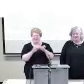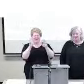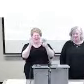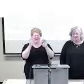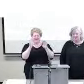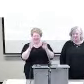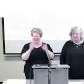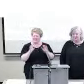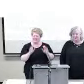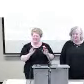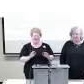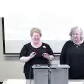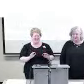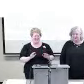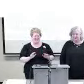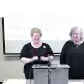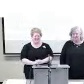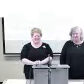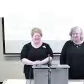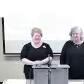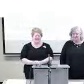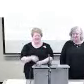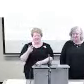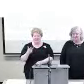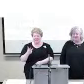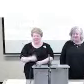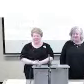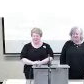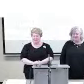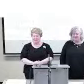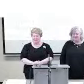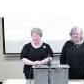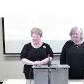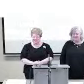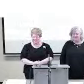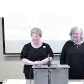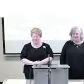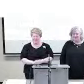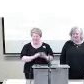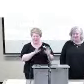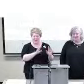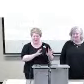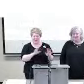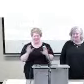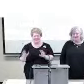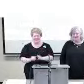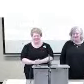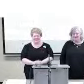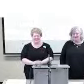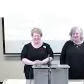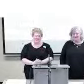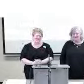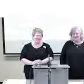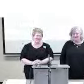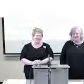all kinds of calendars three different kinds of to-do lists preparing and cleaning